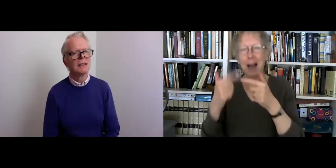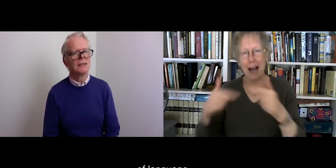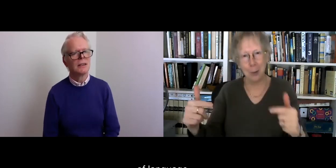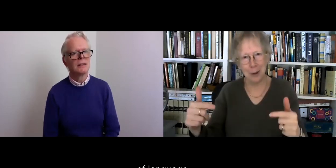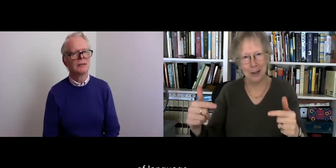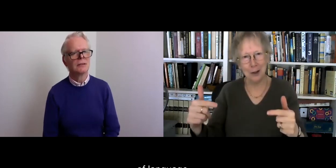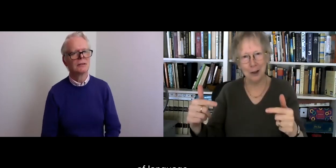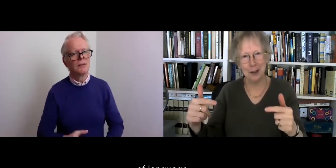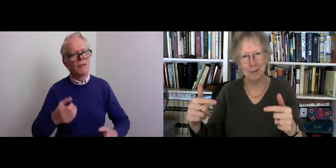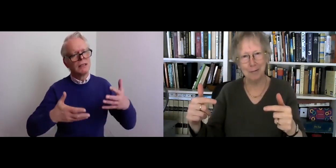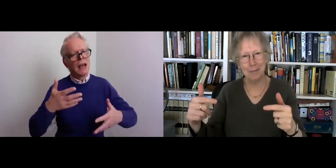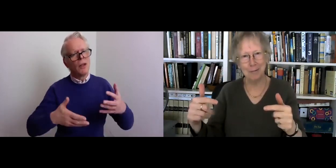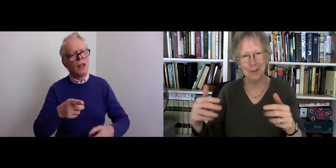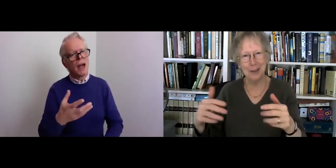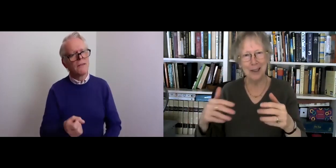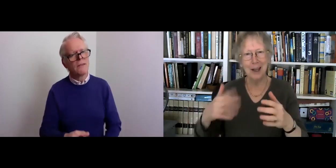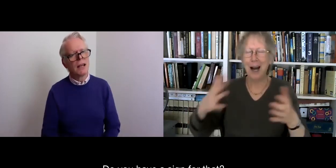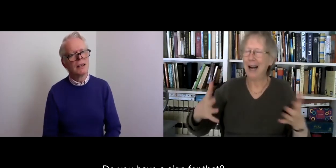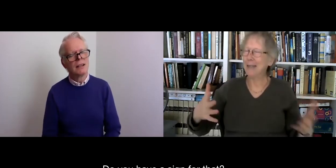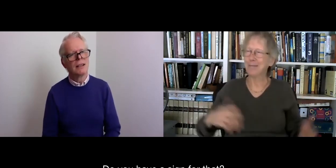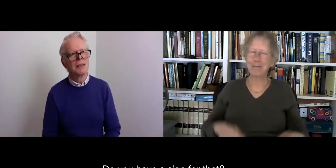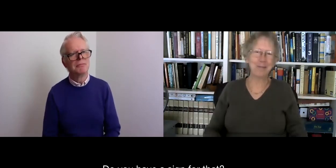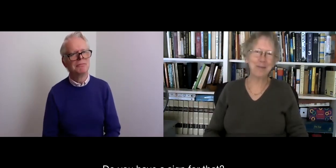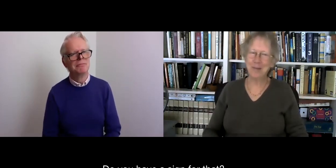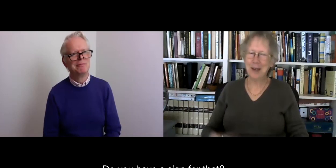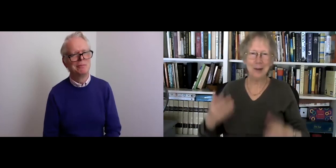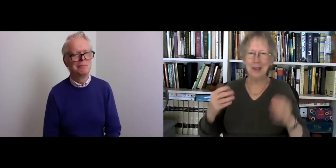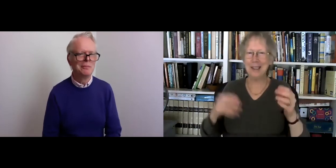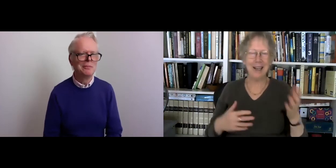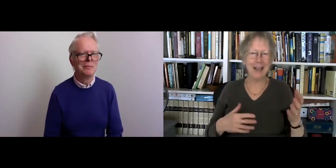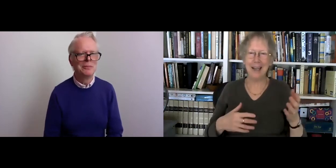of language. Do you have a sign for that?